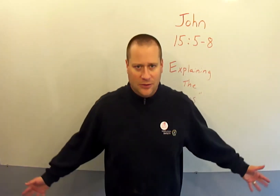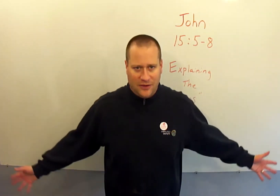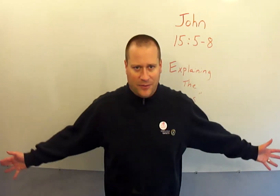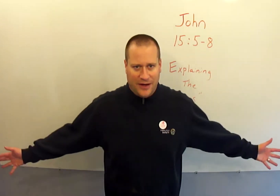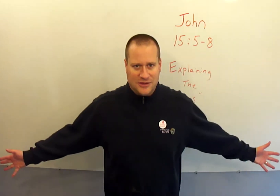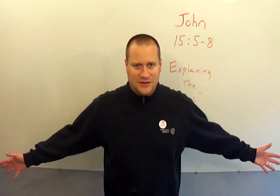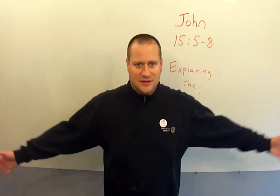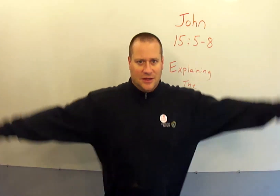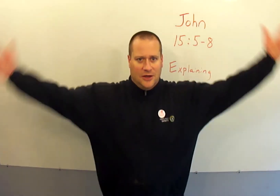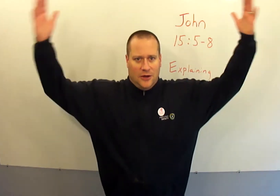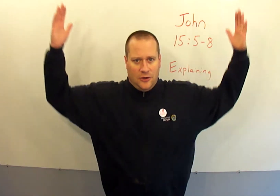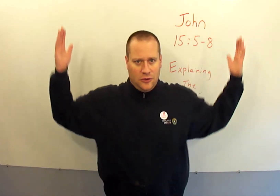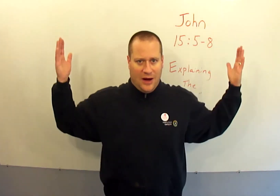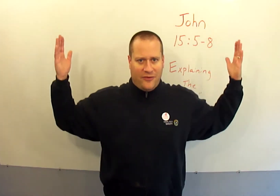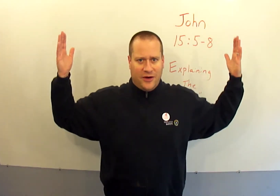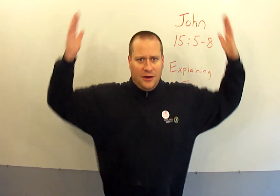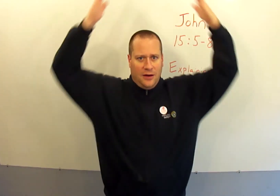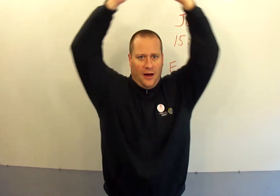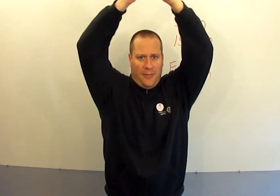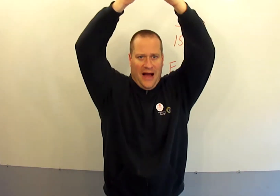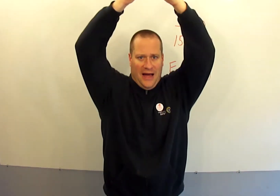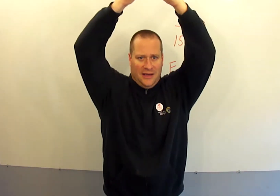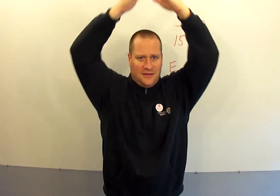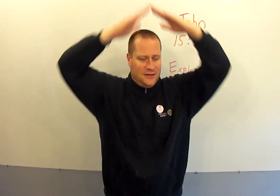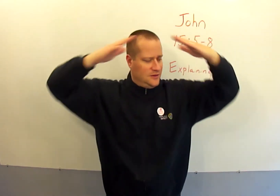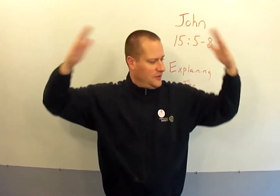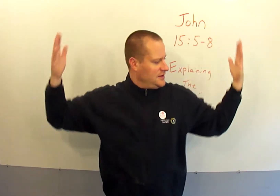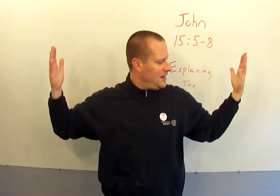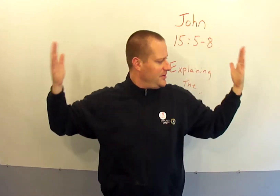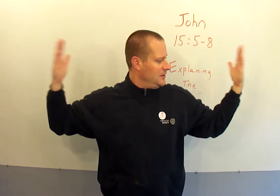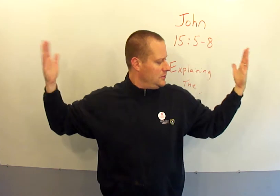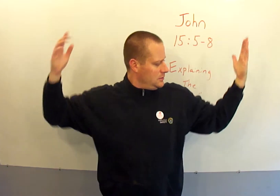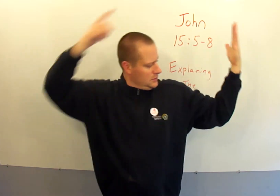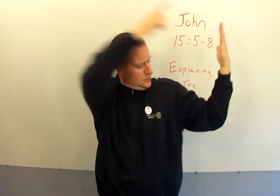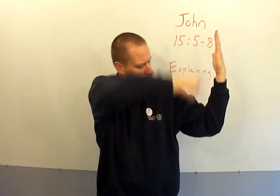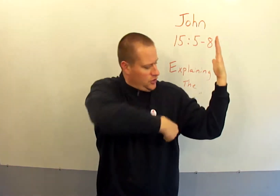the branches. Whoever abides, so the W,